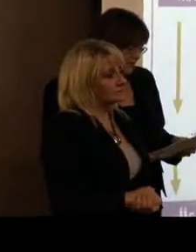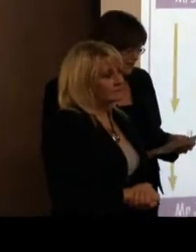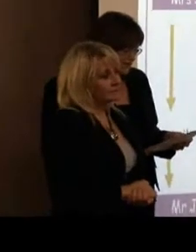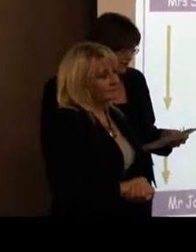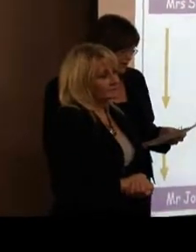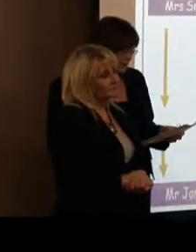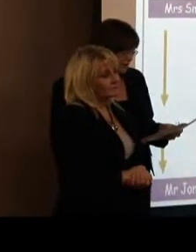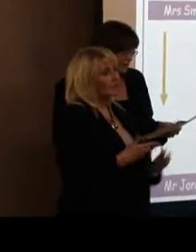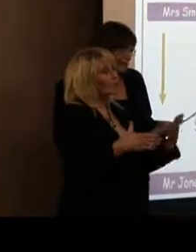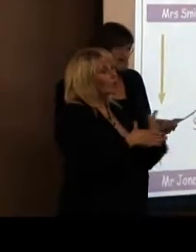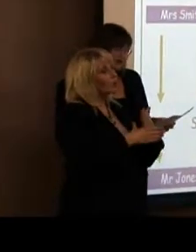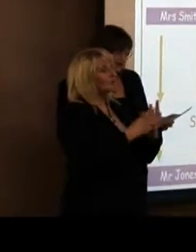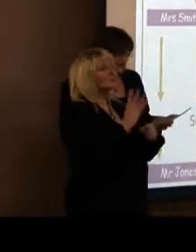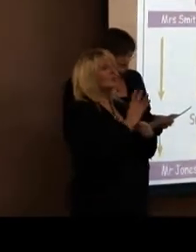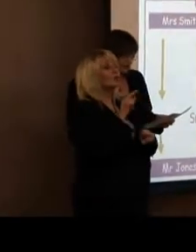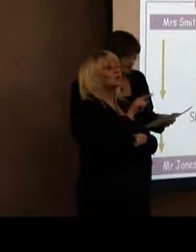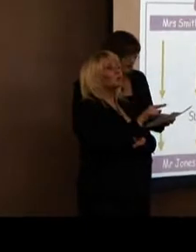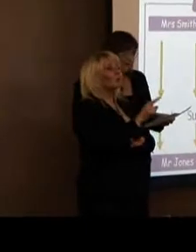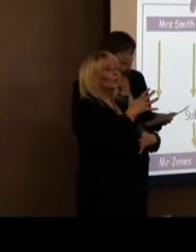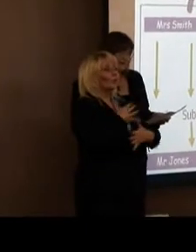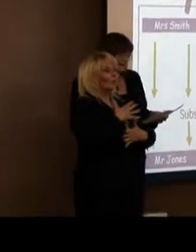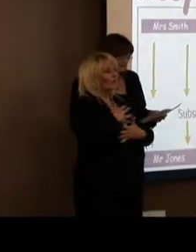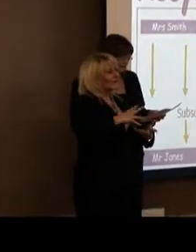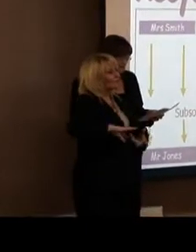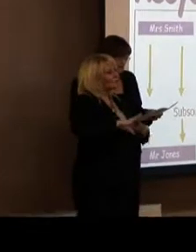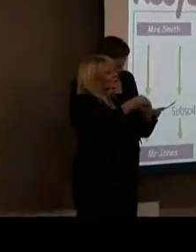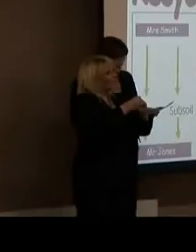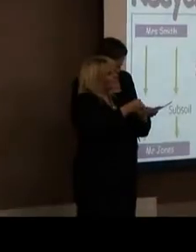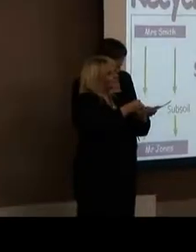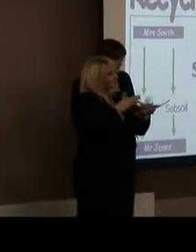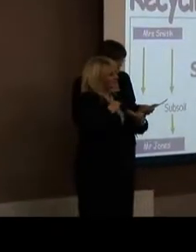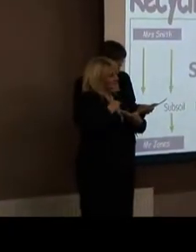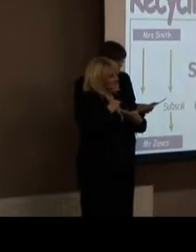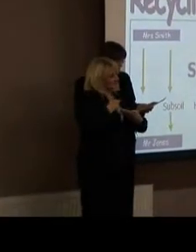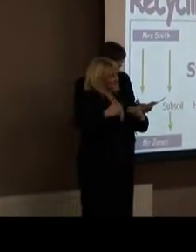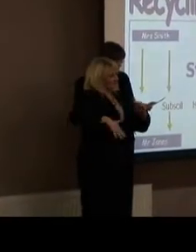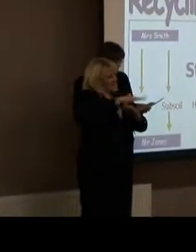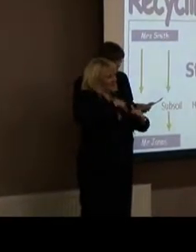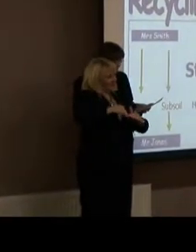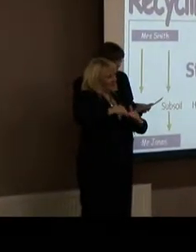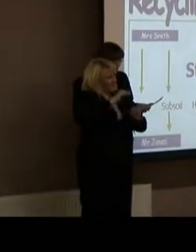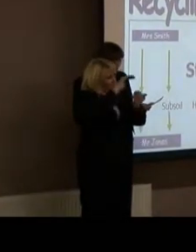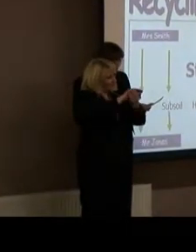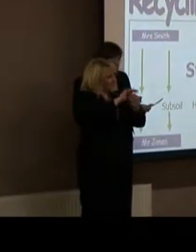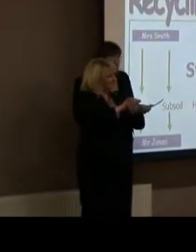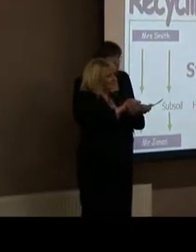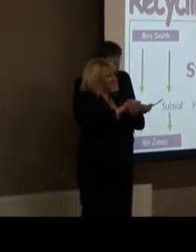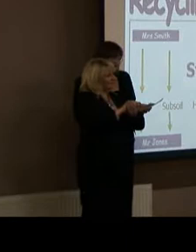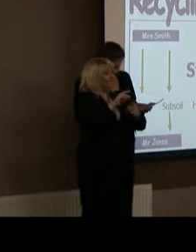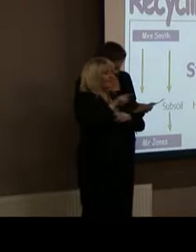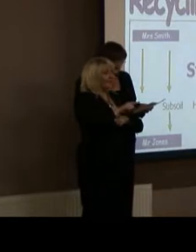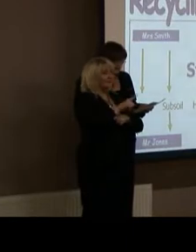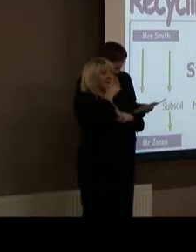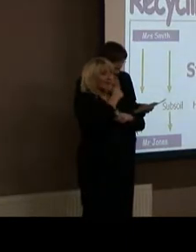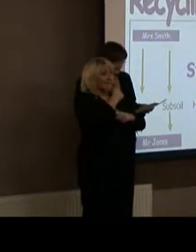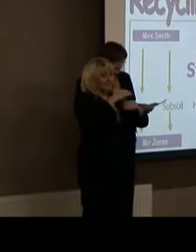Works for You would like to create a storage space to recycle landscape materials, which would be segregated